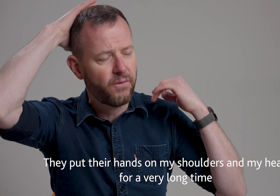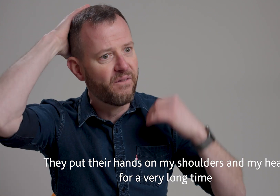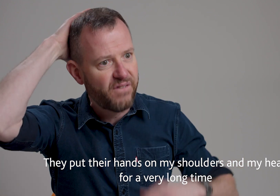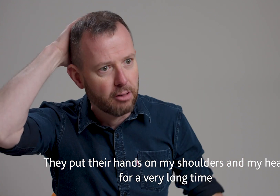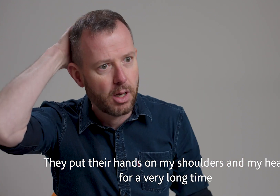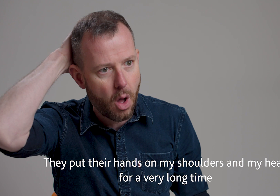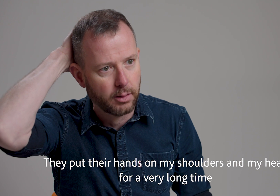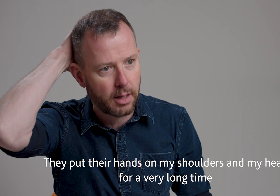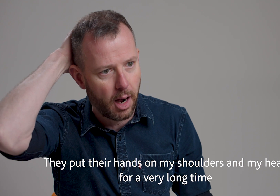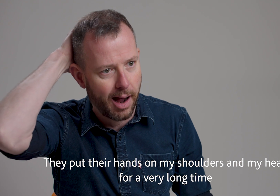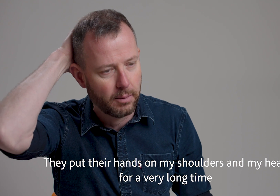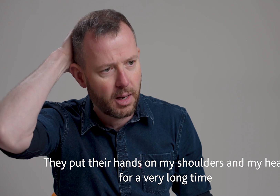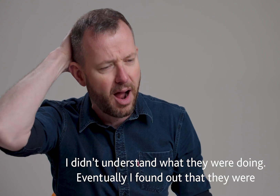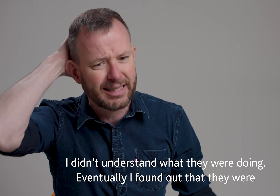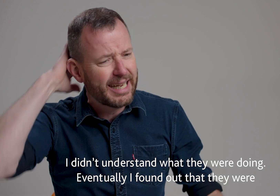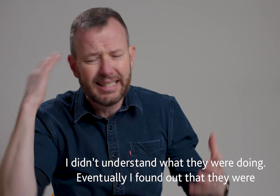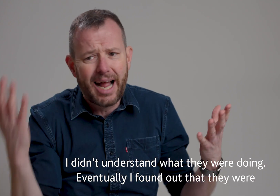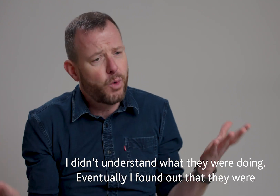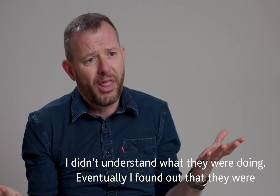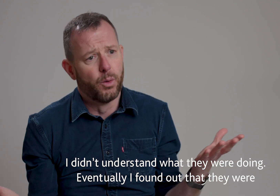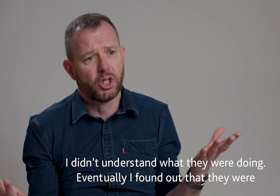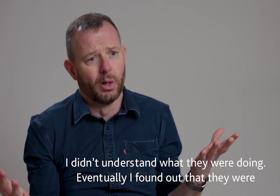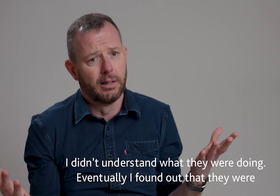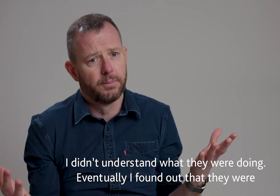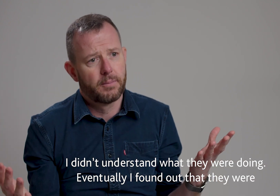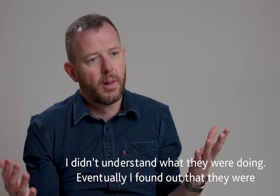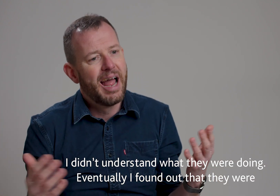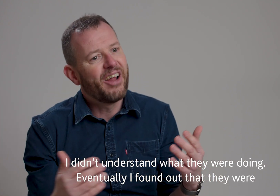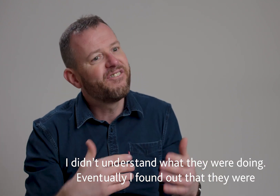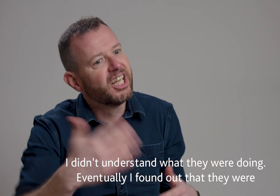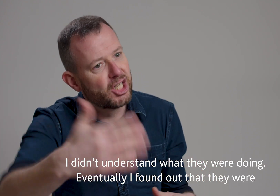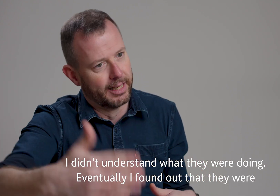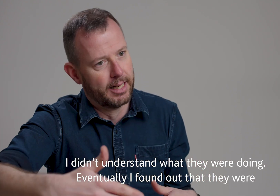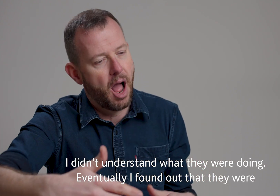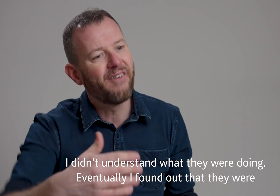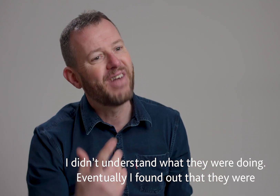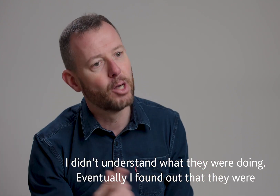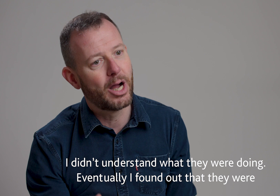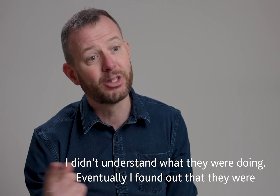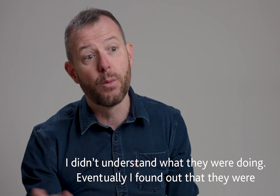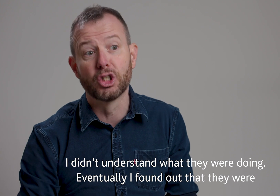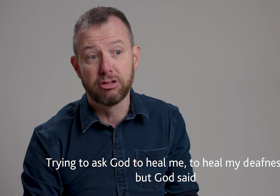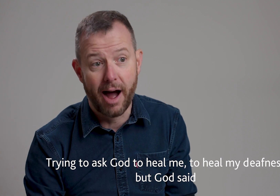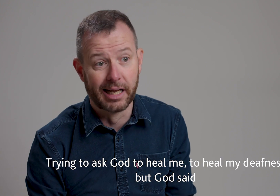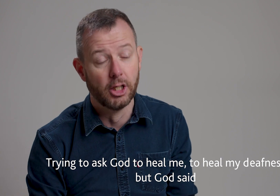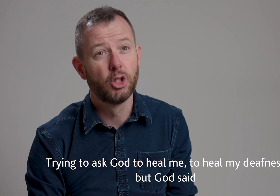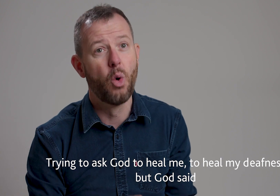a very long time. I did that and thank God they were doing. Eventually, I found out they were trying to